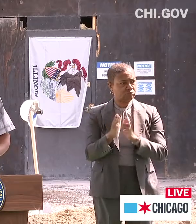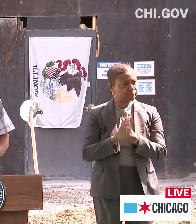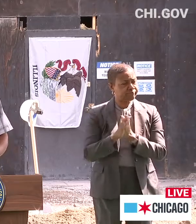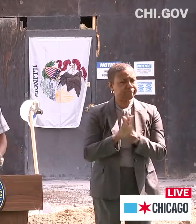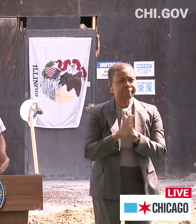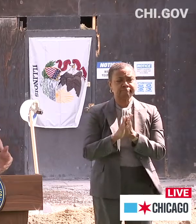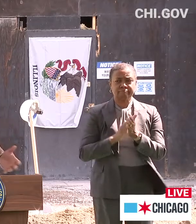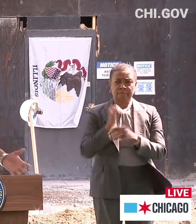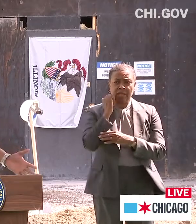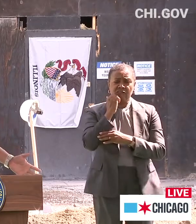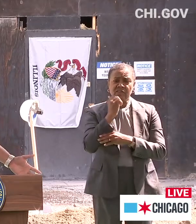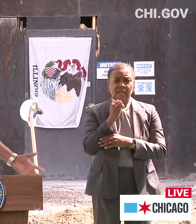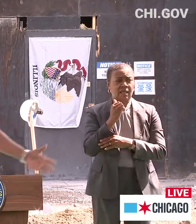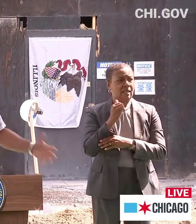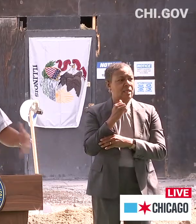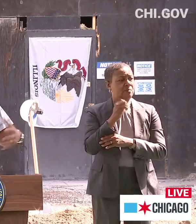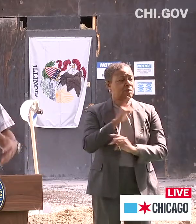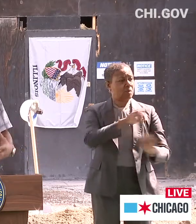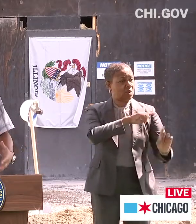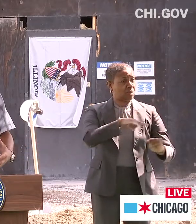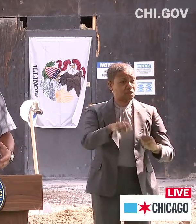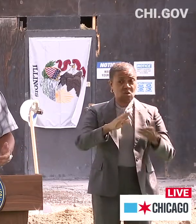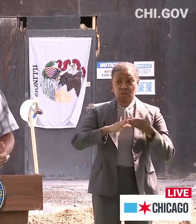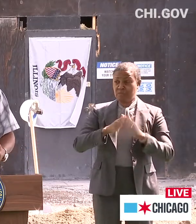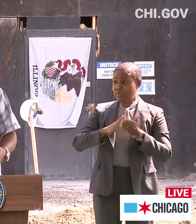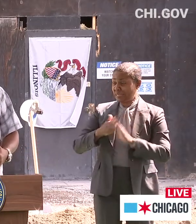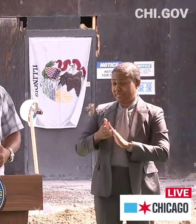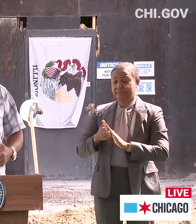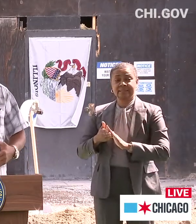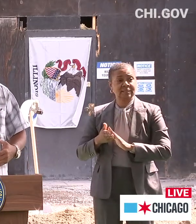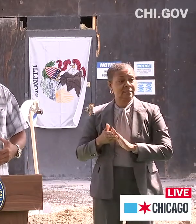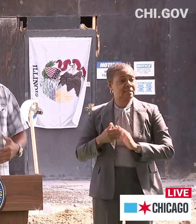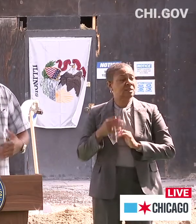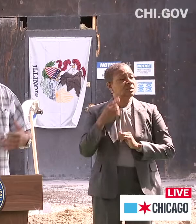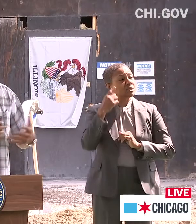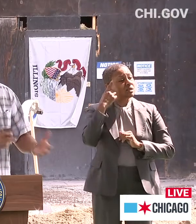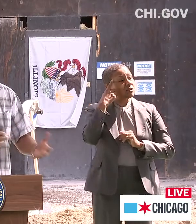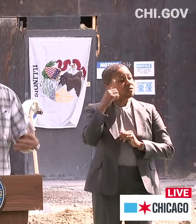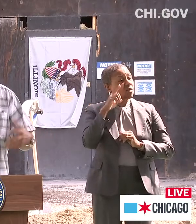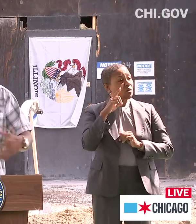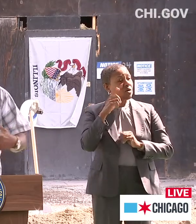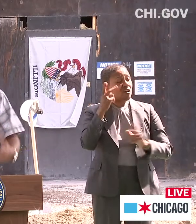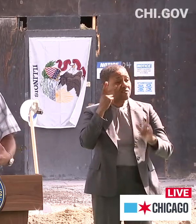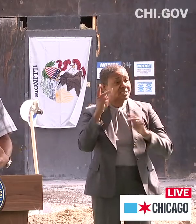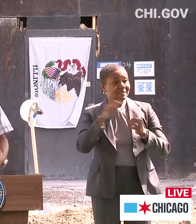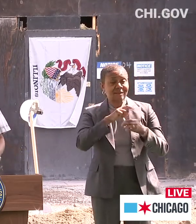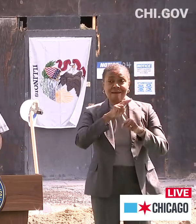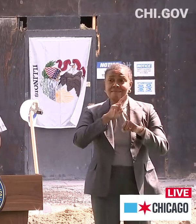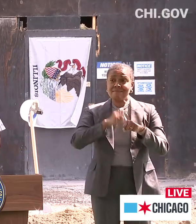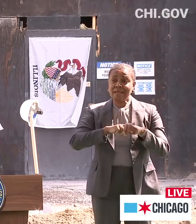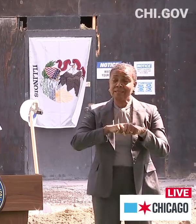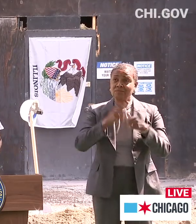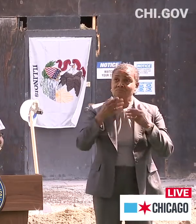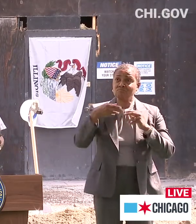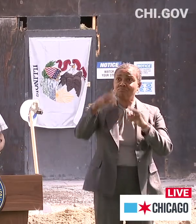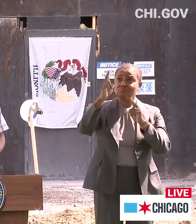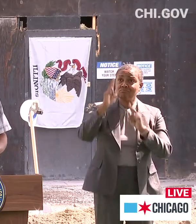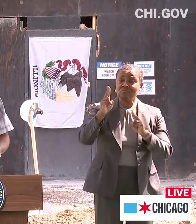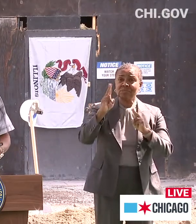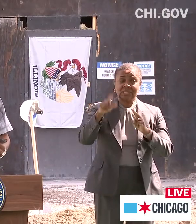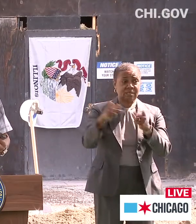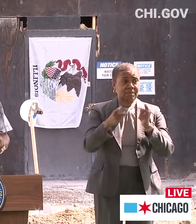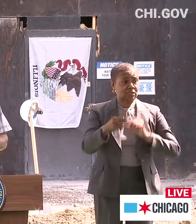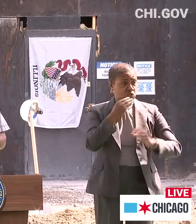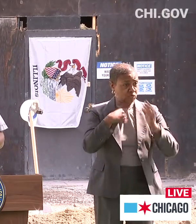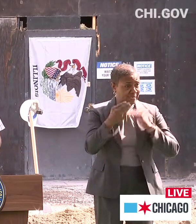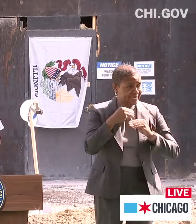day. When you have people coming to your community for visiting the national monuments, they need some place to eat,